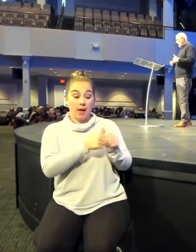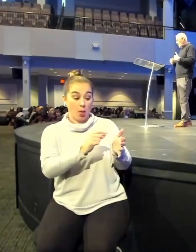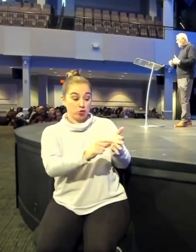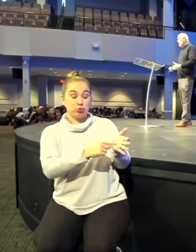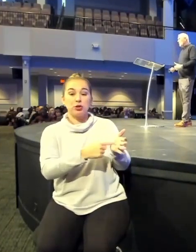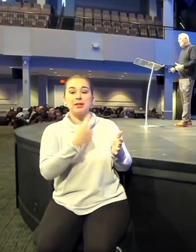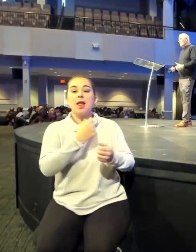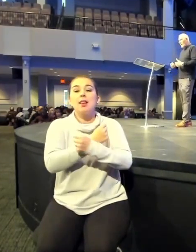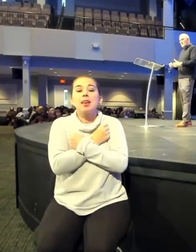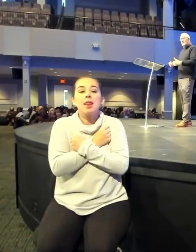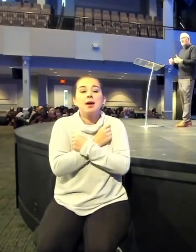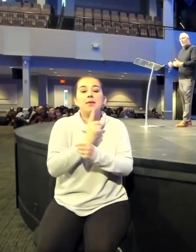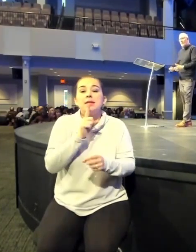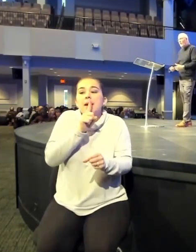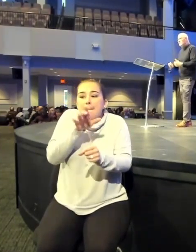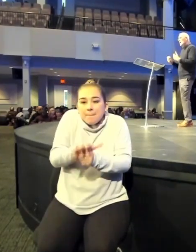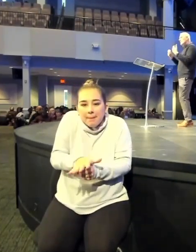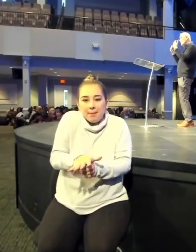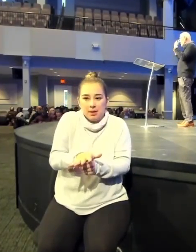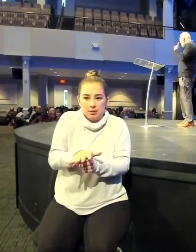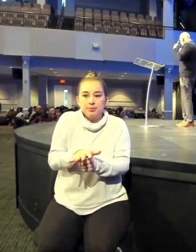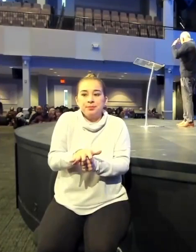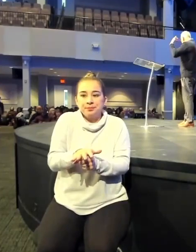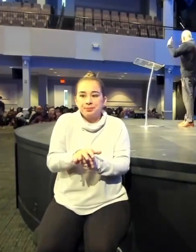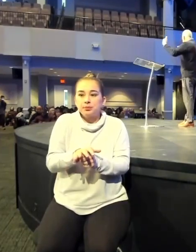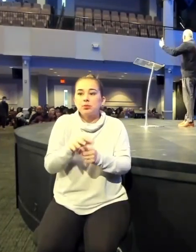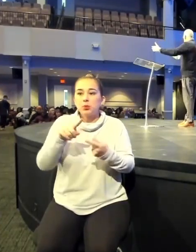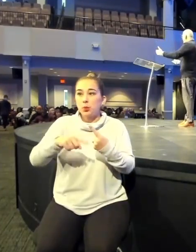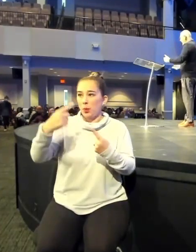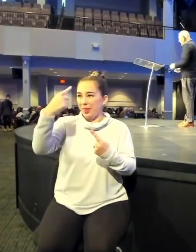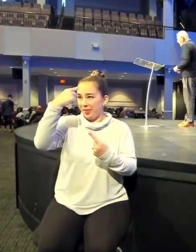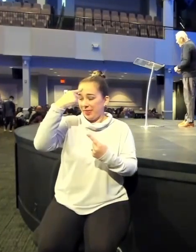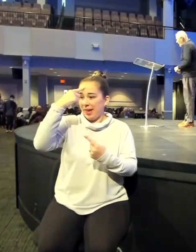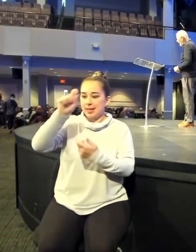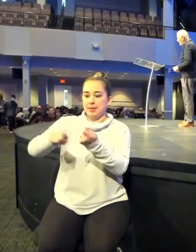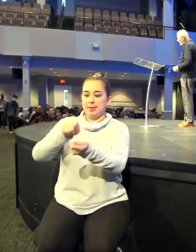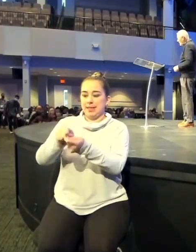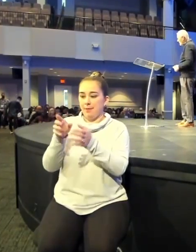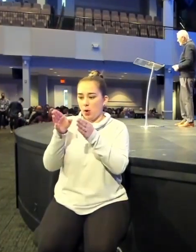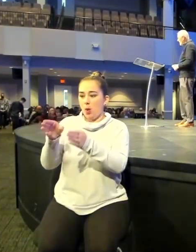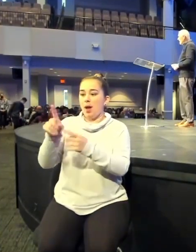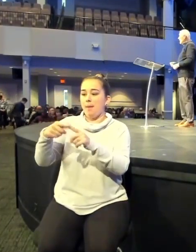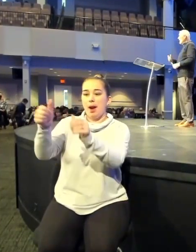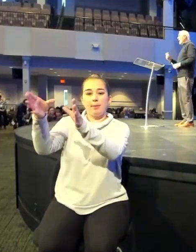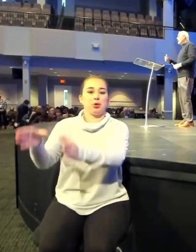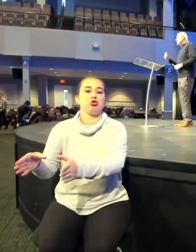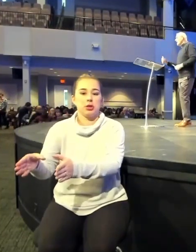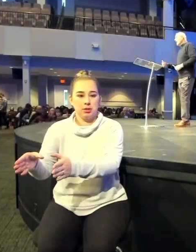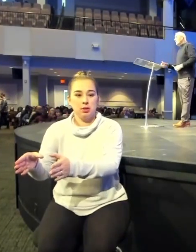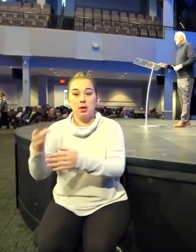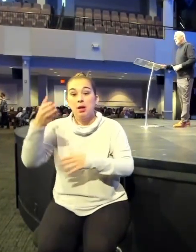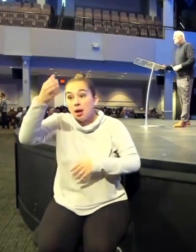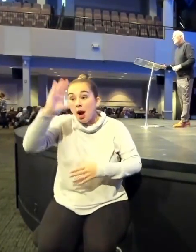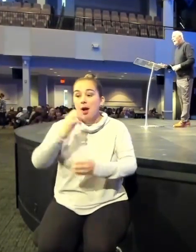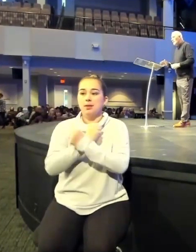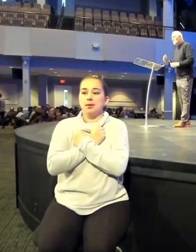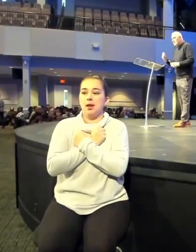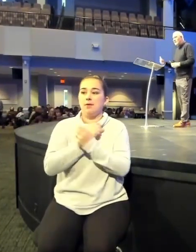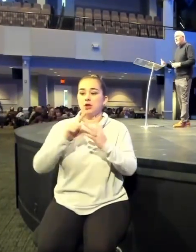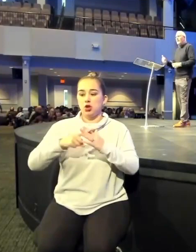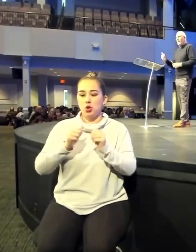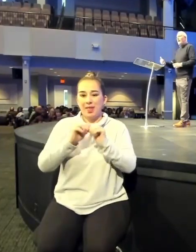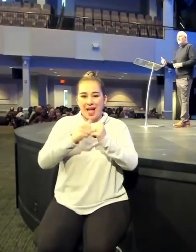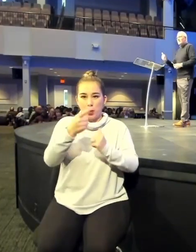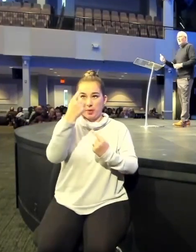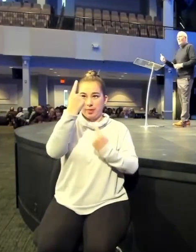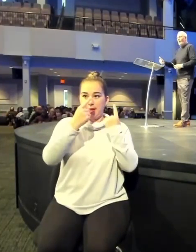love is a commitment, first and foremost, to think a certain way about a person. God's love begins with how you